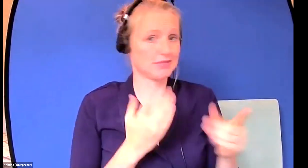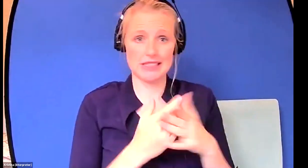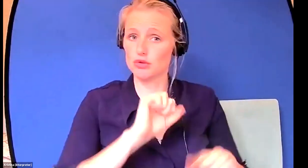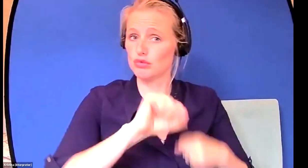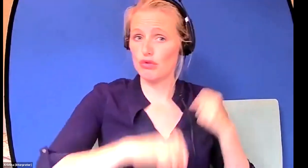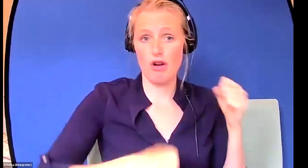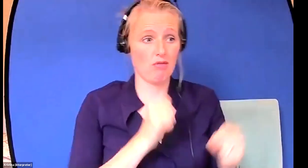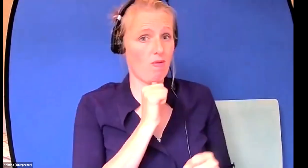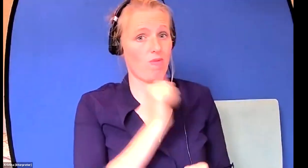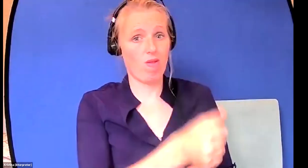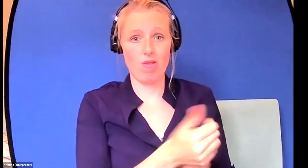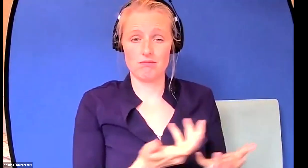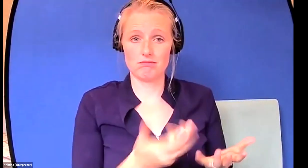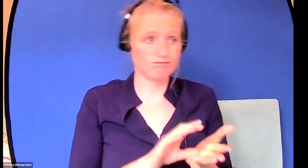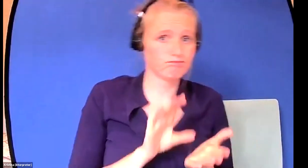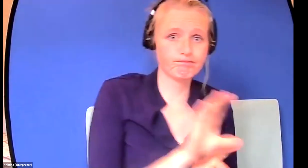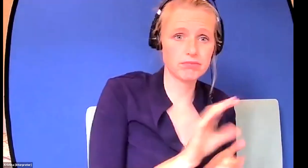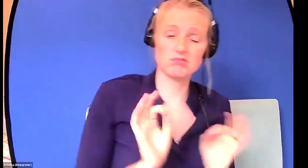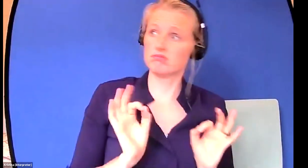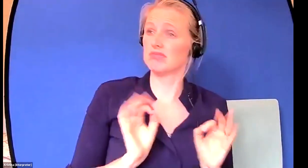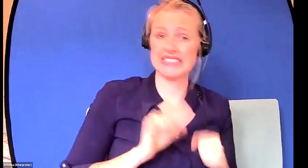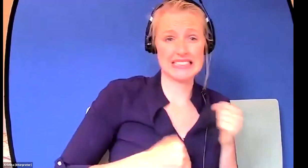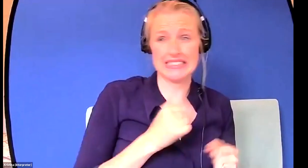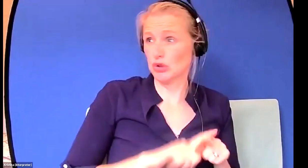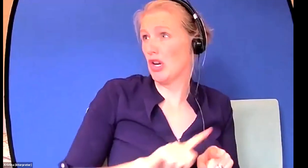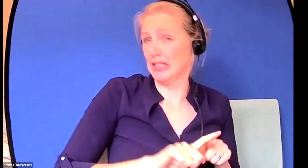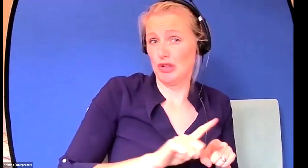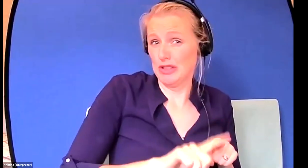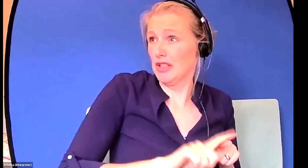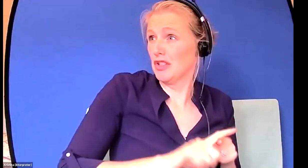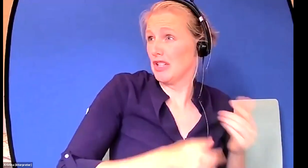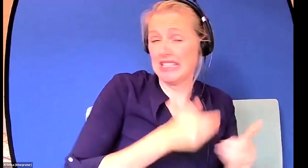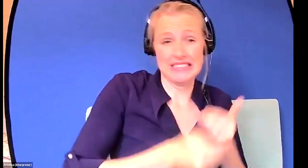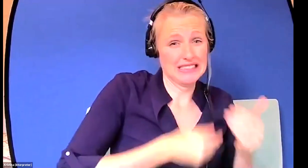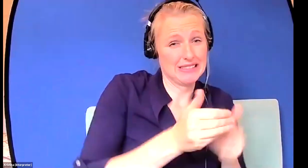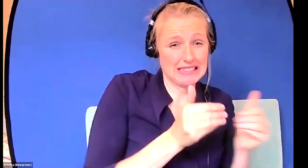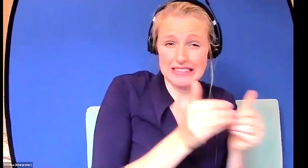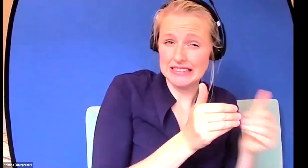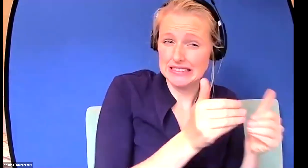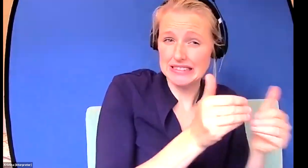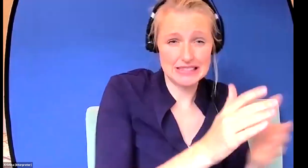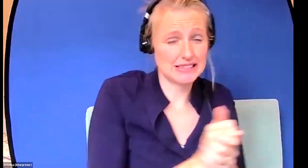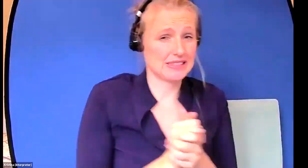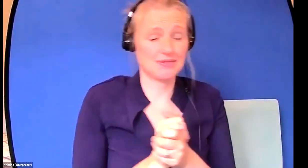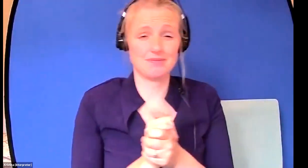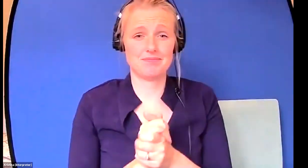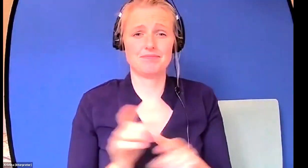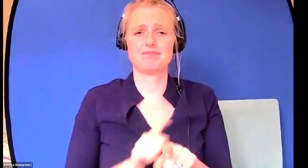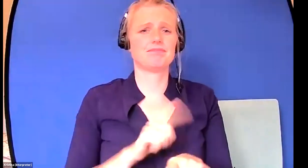sink or swim really in what has been a decade-long stagnant economy. Meanwhile, I think across all